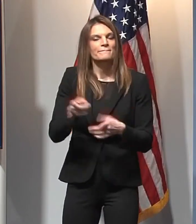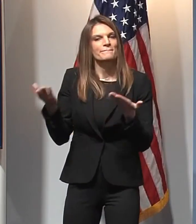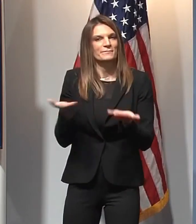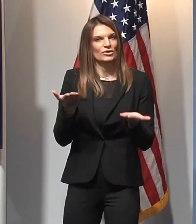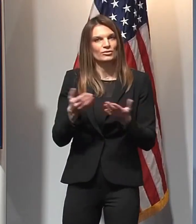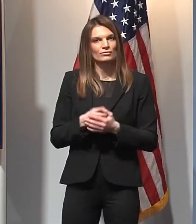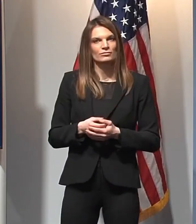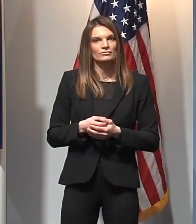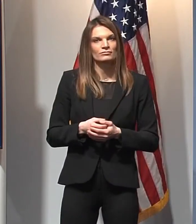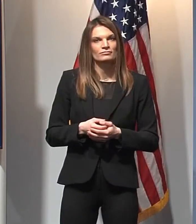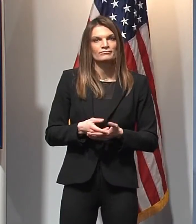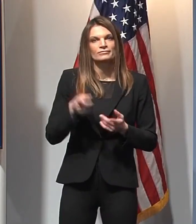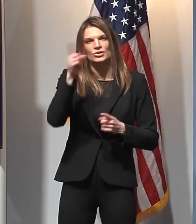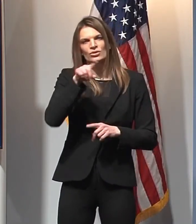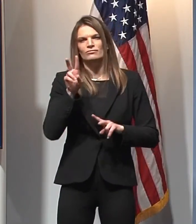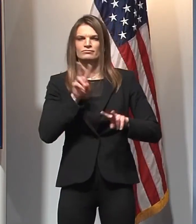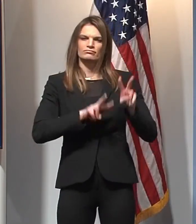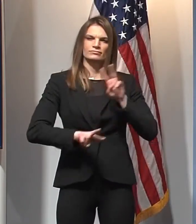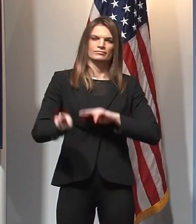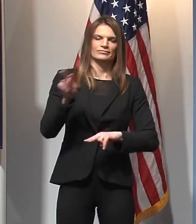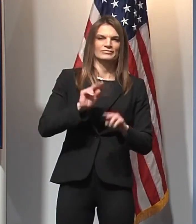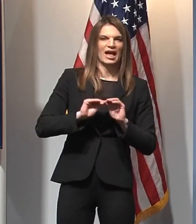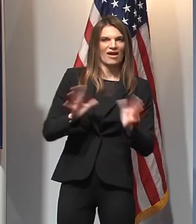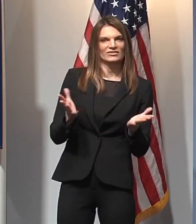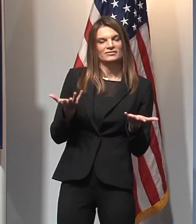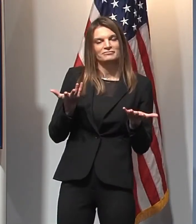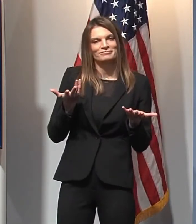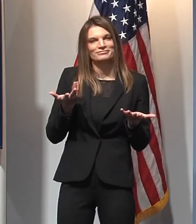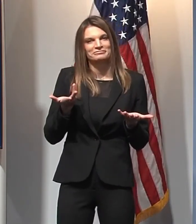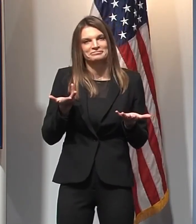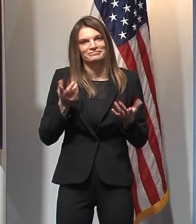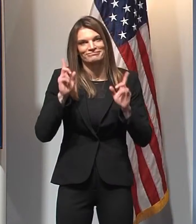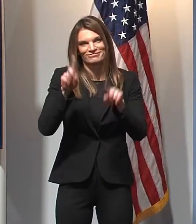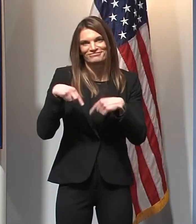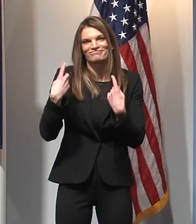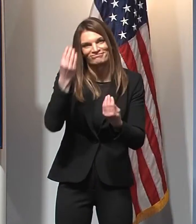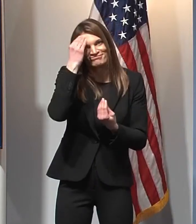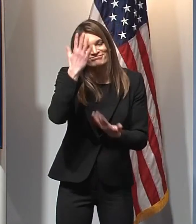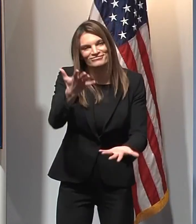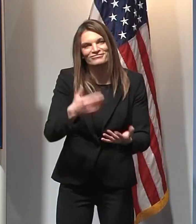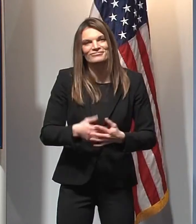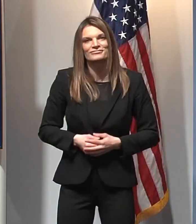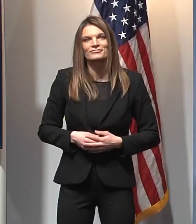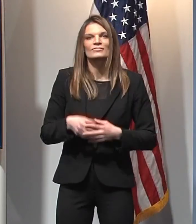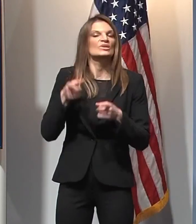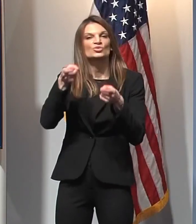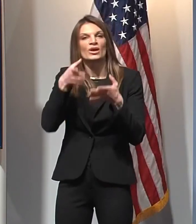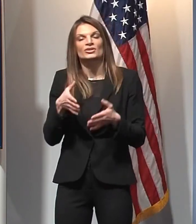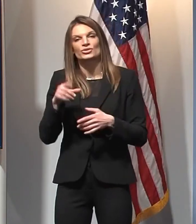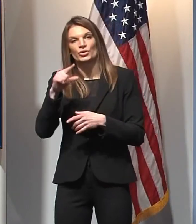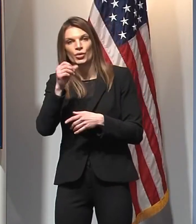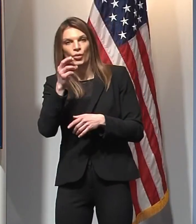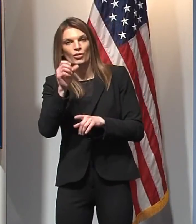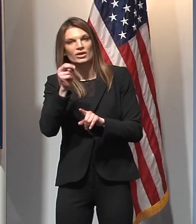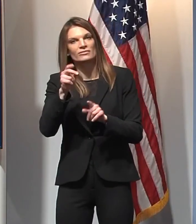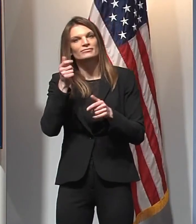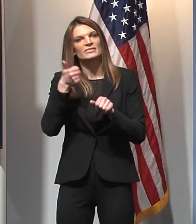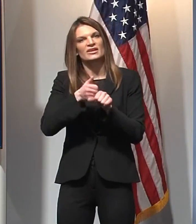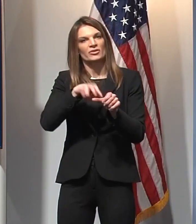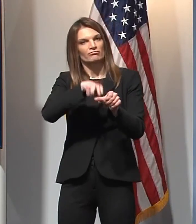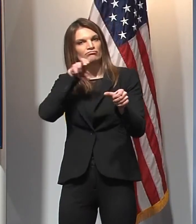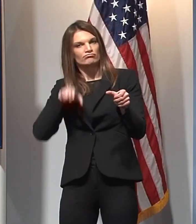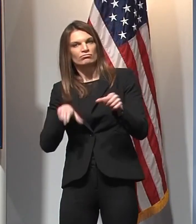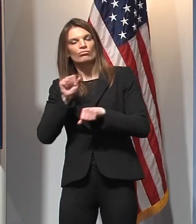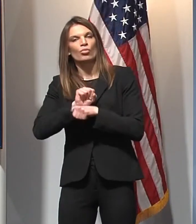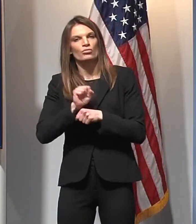what people have been able to ascertain is exactly what we've been saying throughout, is that Director Gordon resigned, and I